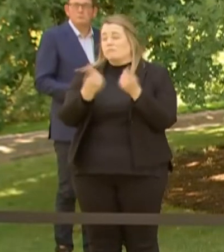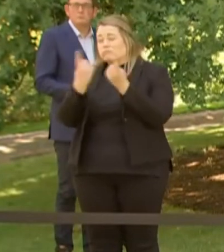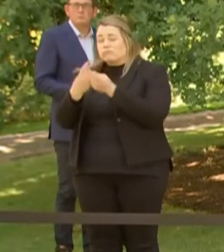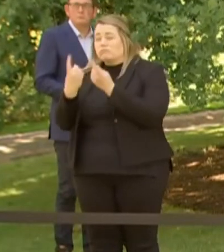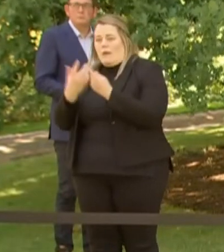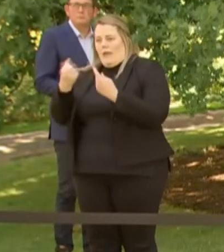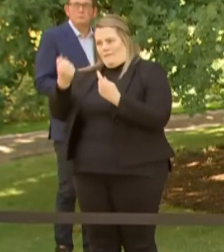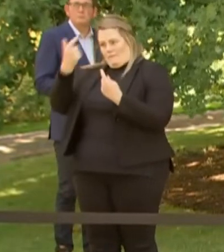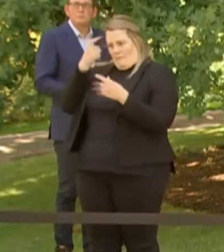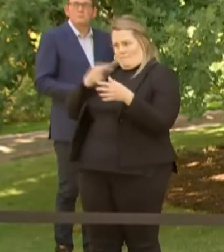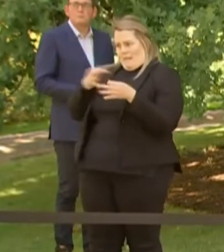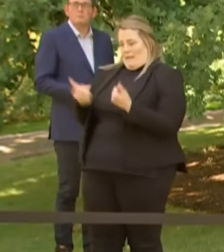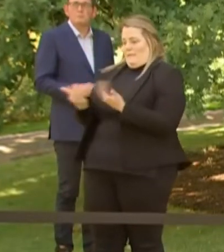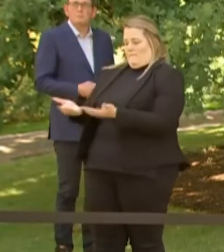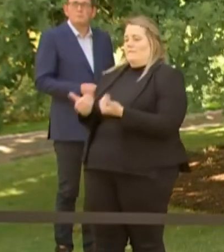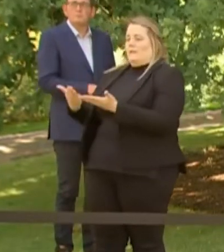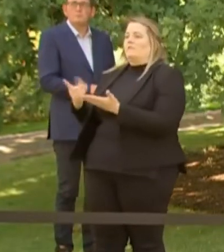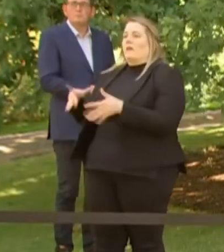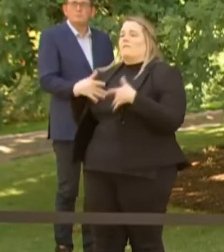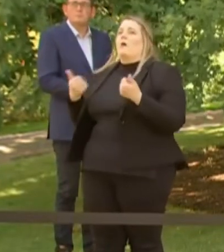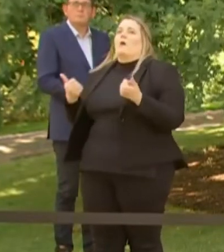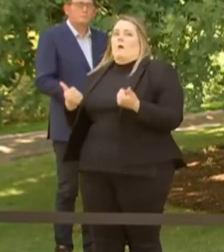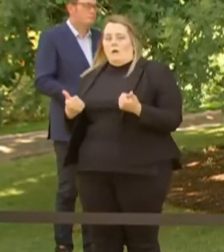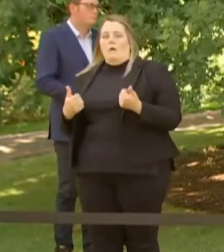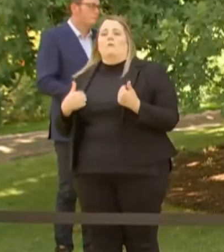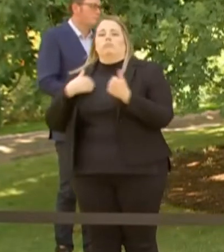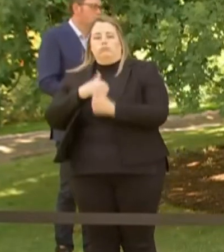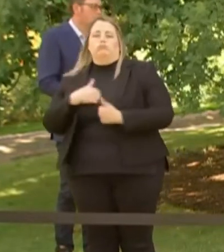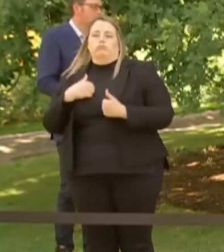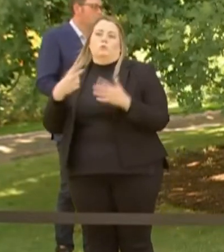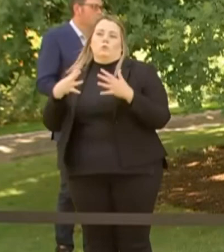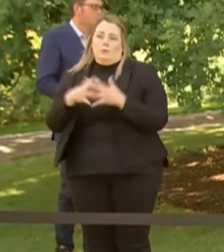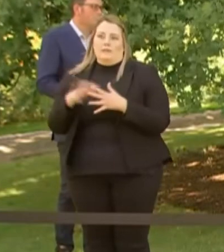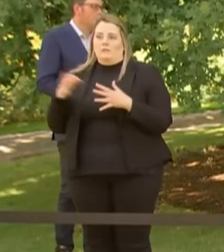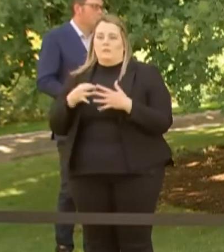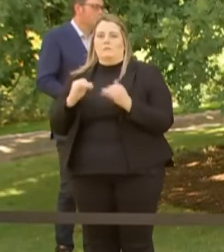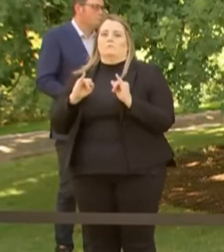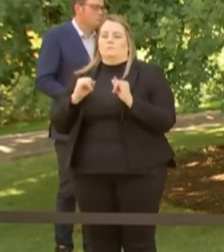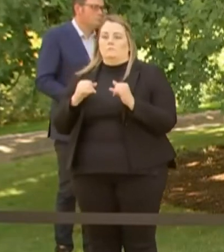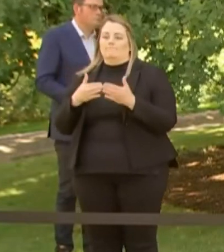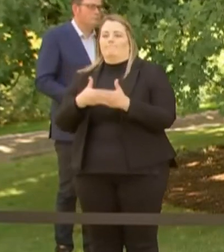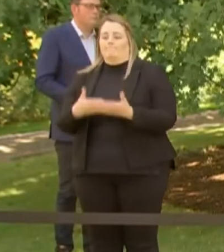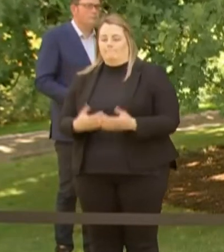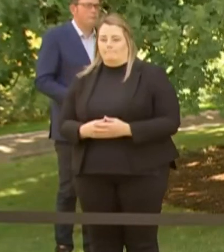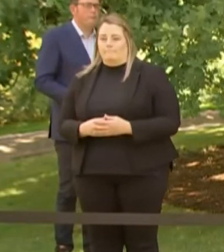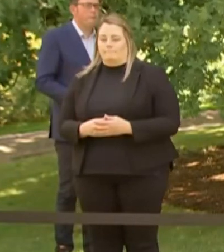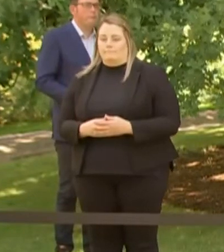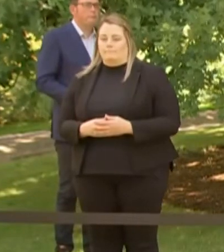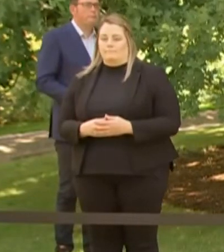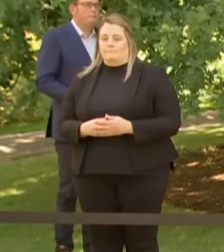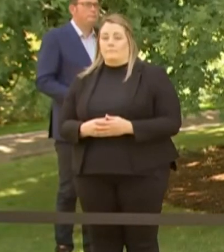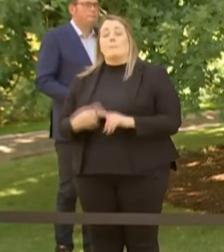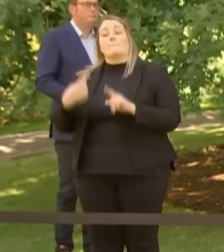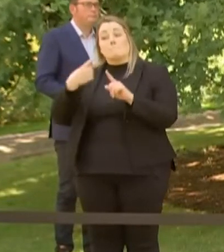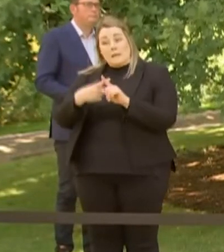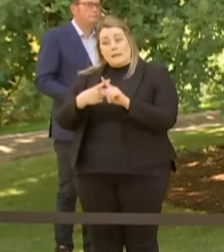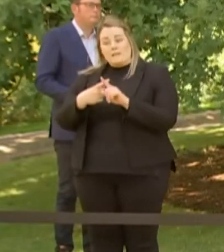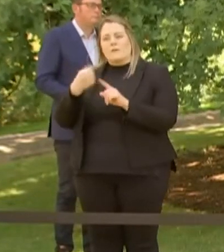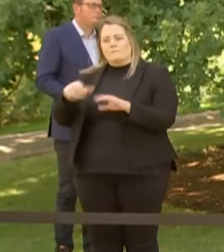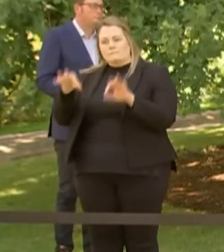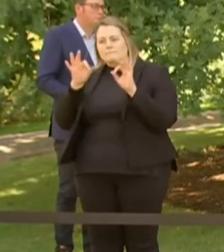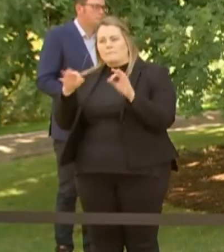process. But we will also have on site now healthcare services that will be on site at each of the hotels.